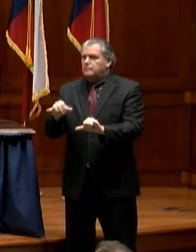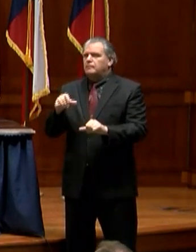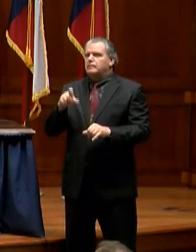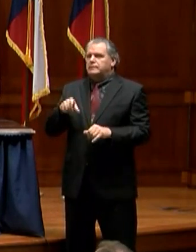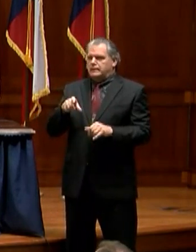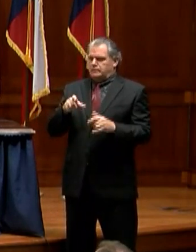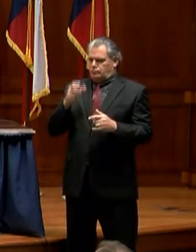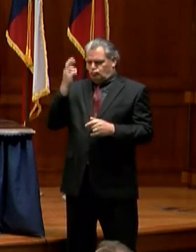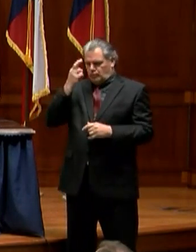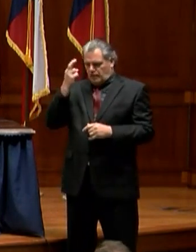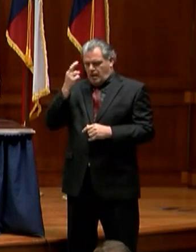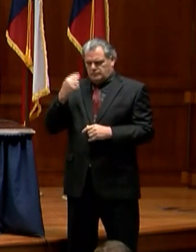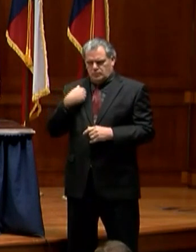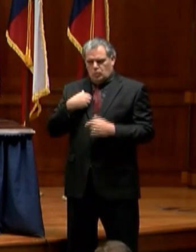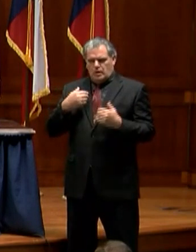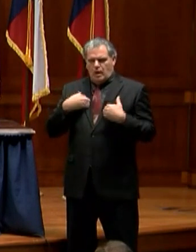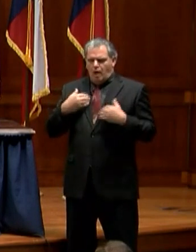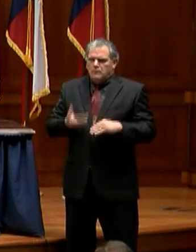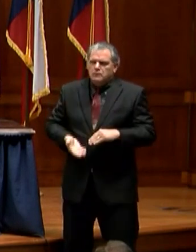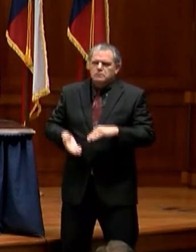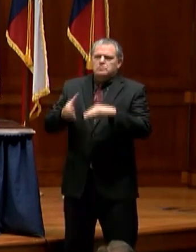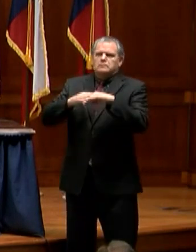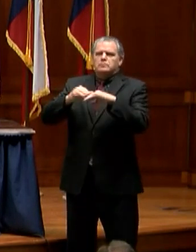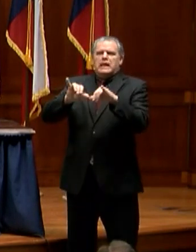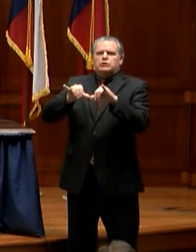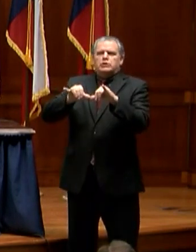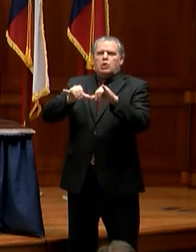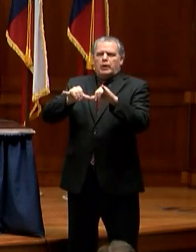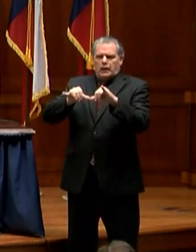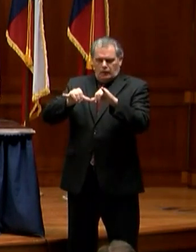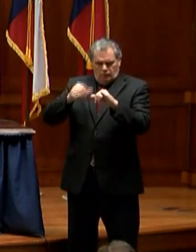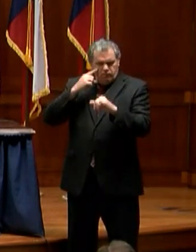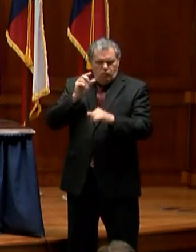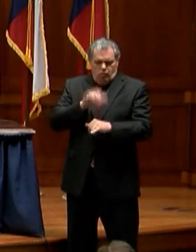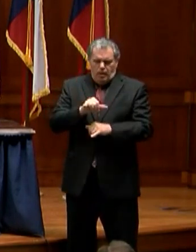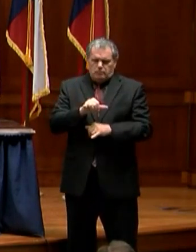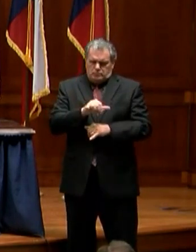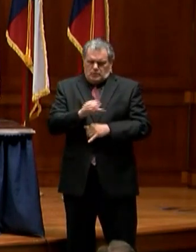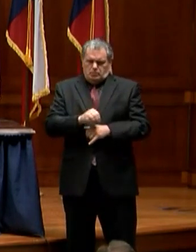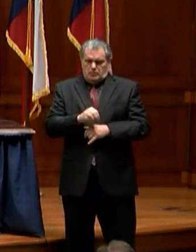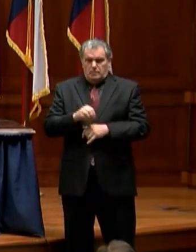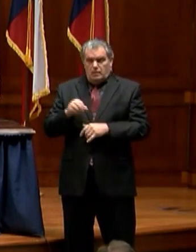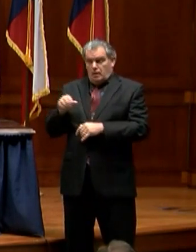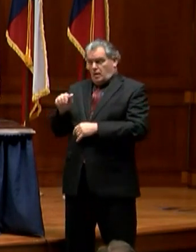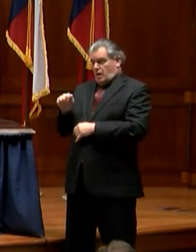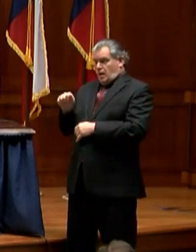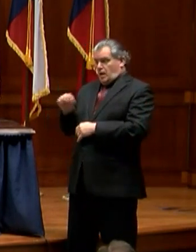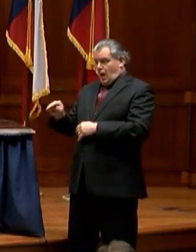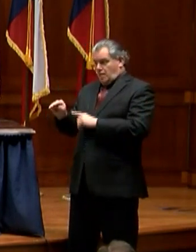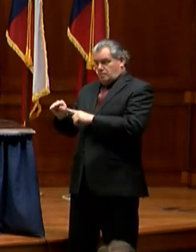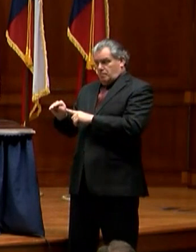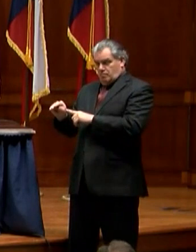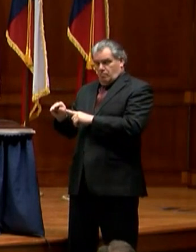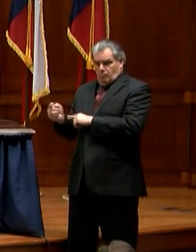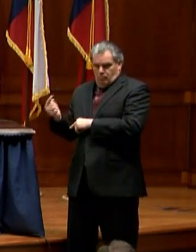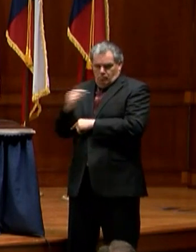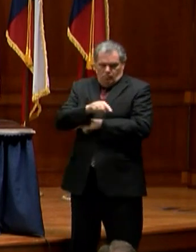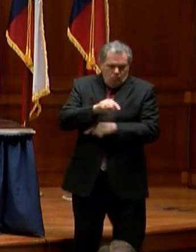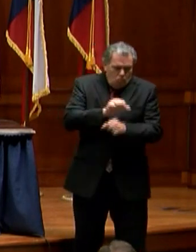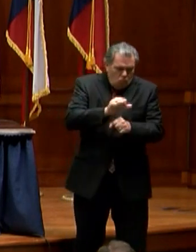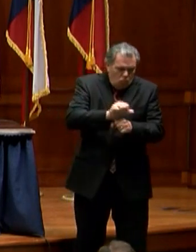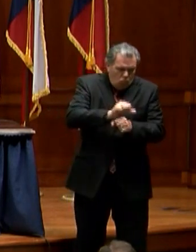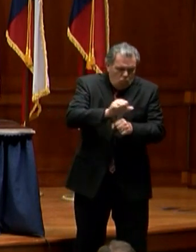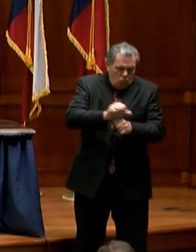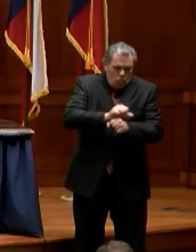engineering feat that we will put in to even increase productivity there. We've got engineers from A&M that are working there with them right now to keep increasing that